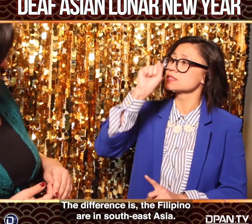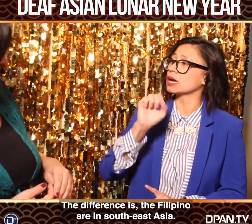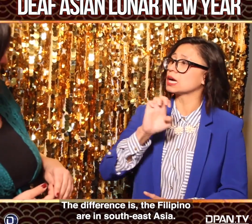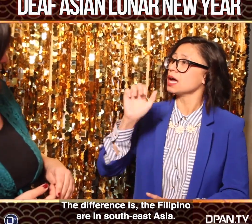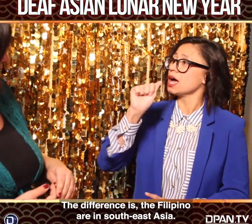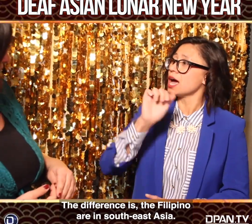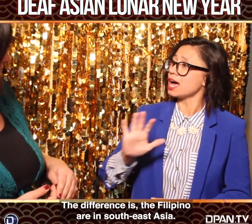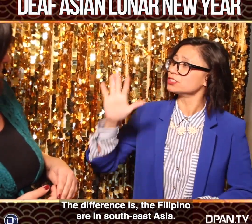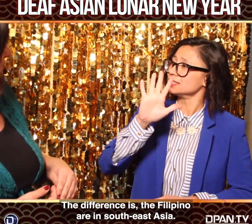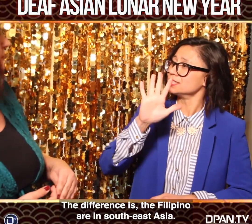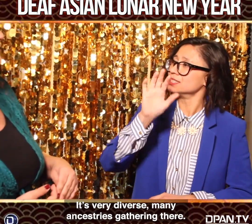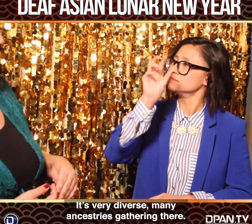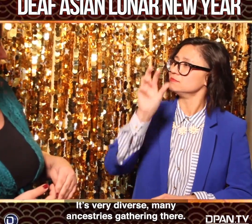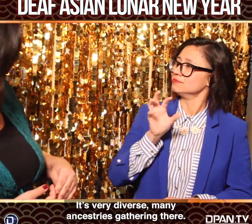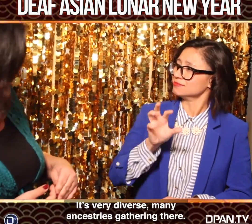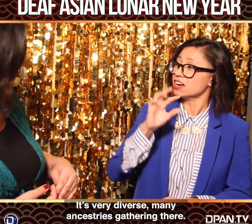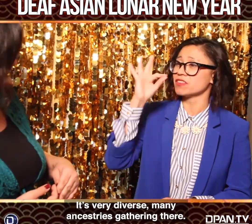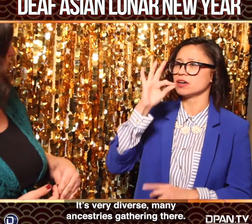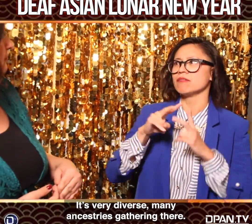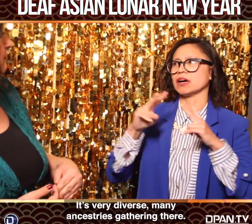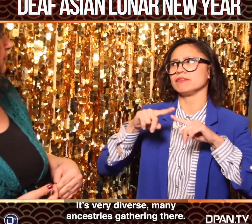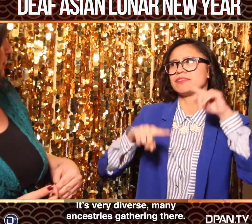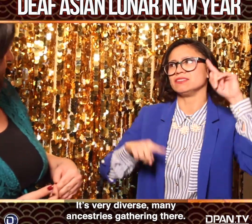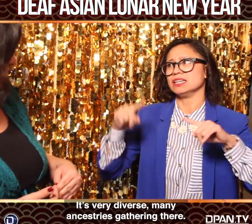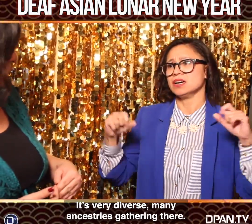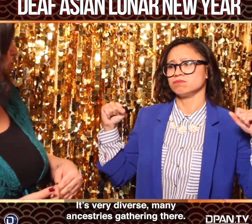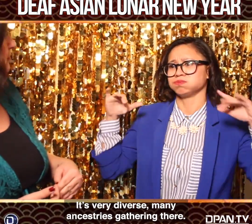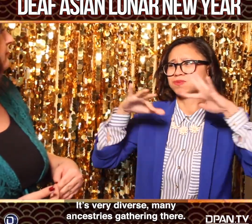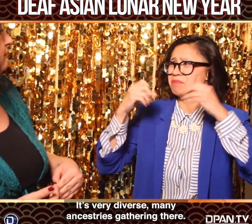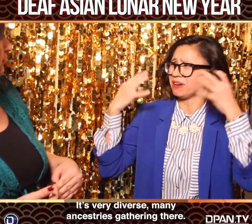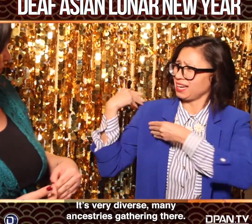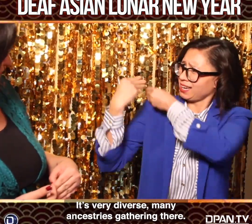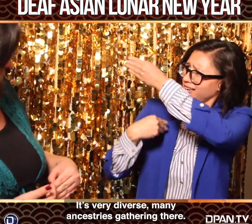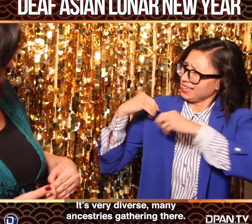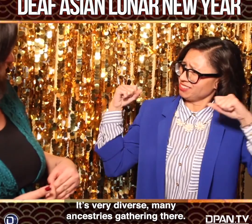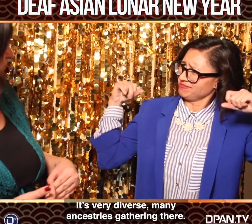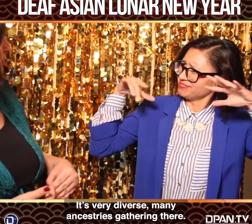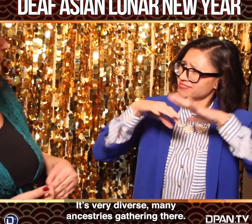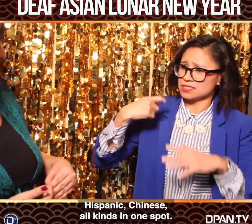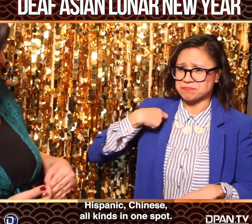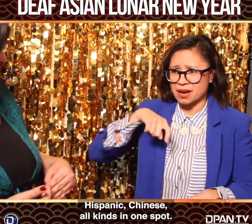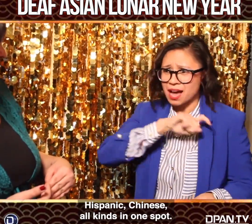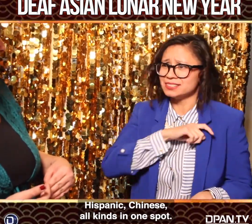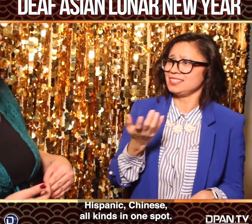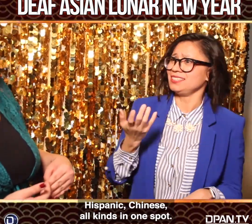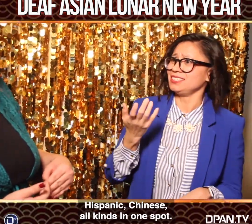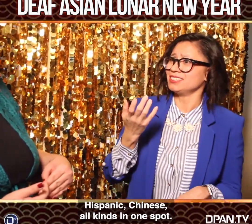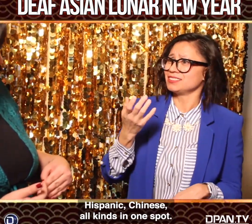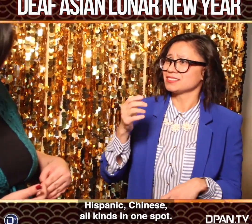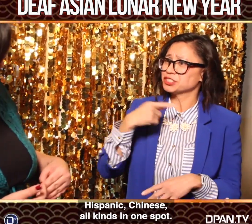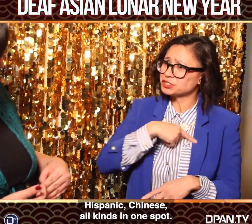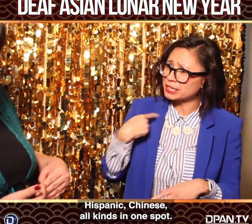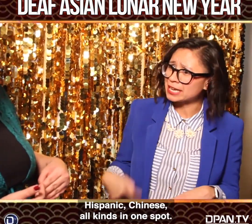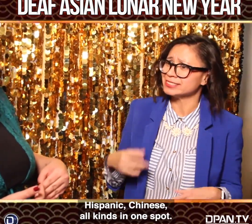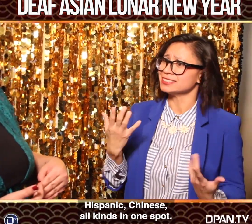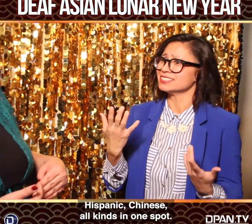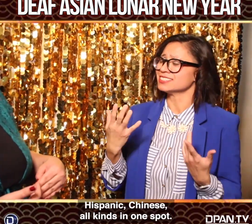Southeast Asia. It's very diverse, many ancestries gathering there. Hispanic, Chinese, all kinds in one spot.